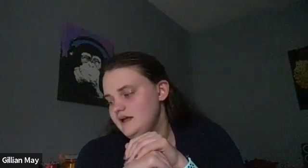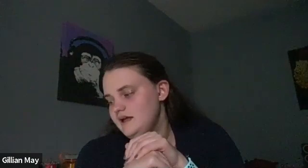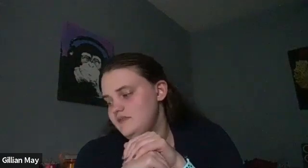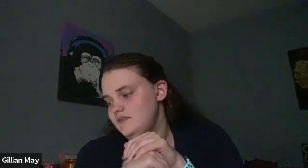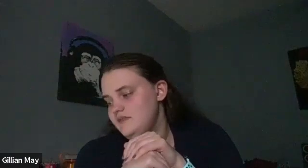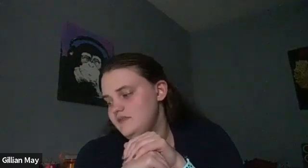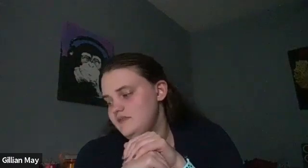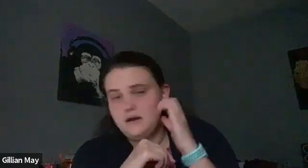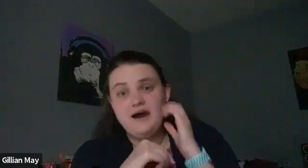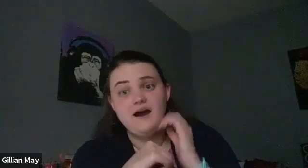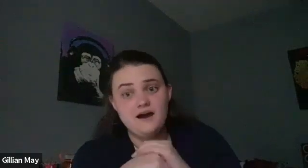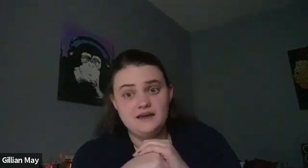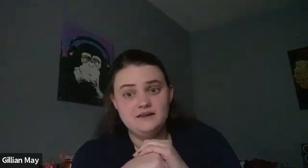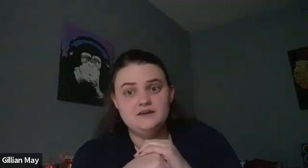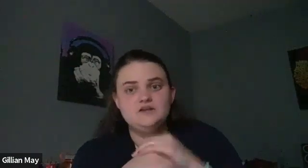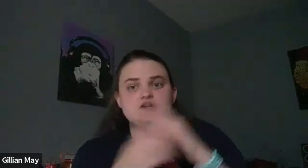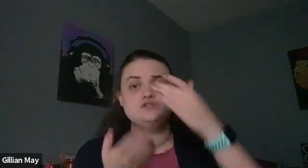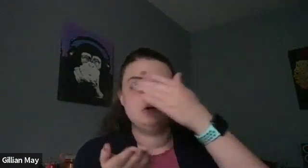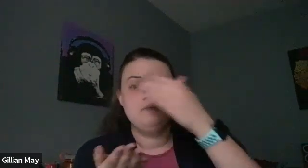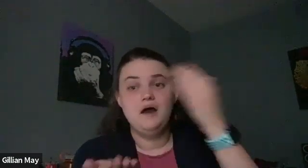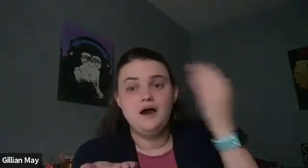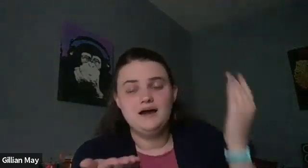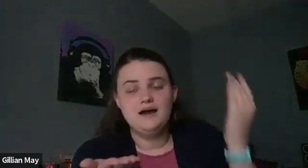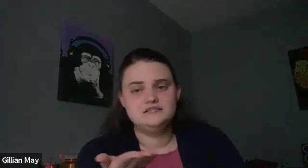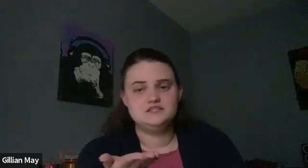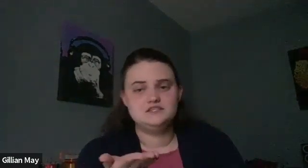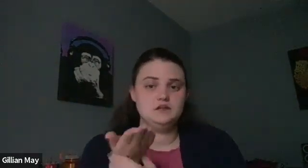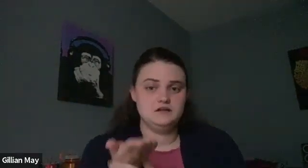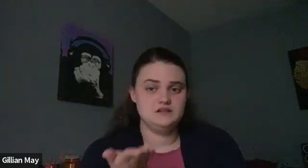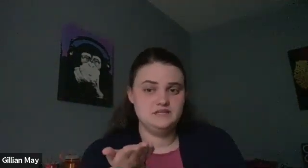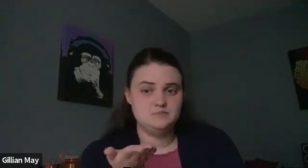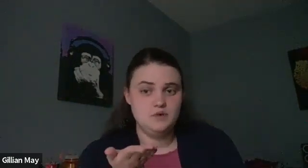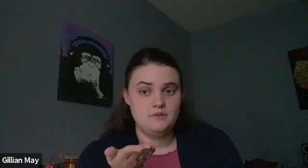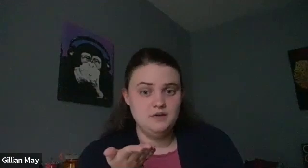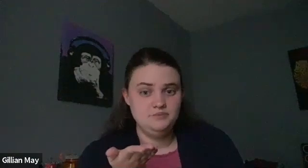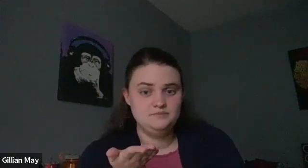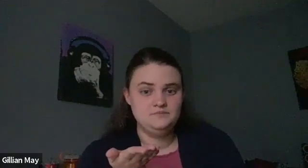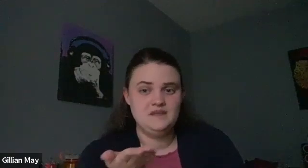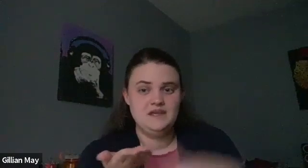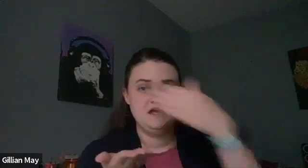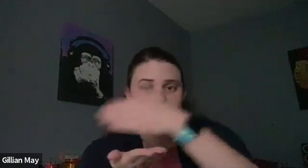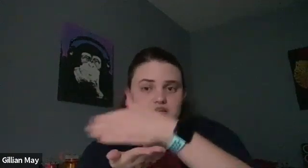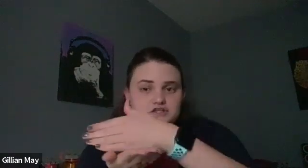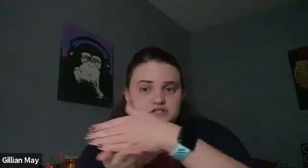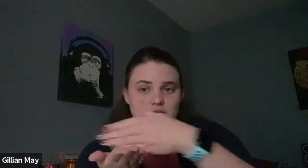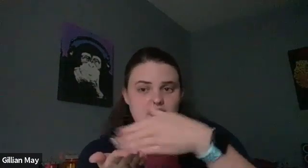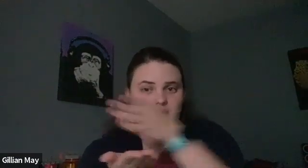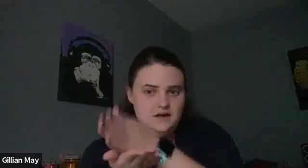And then pie. So pie is going to be non-dominant, is palm up. And you just go